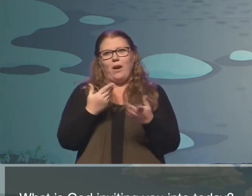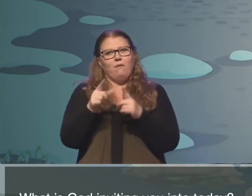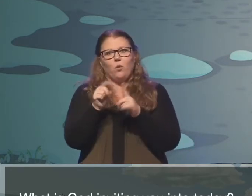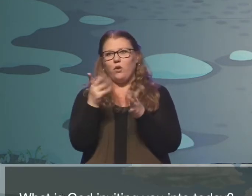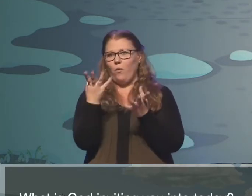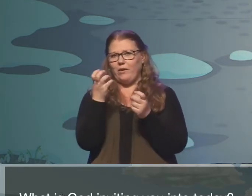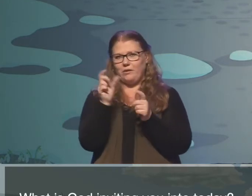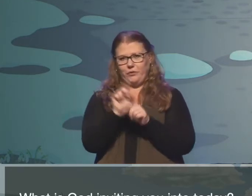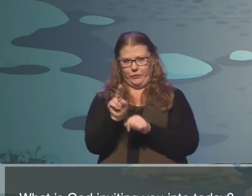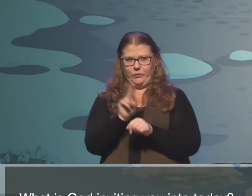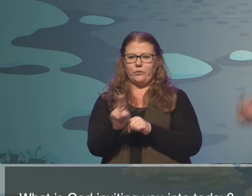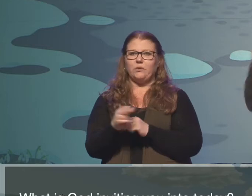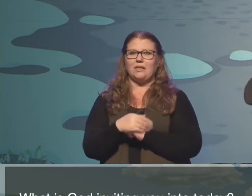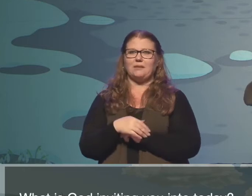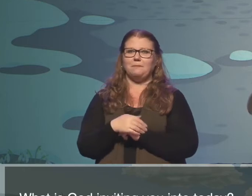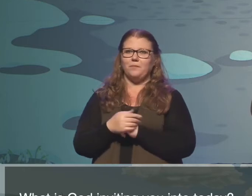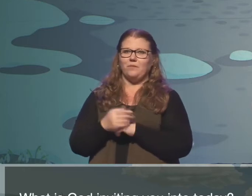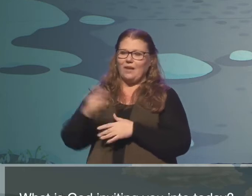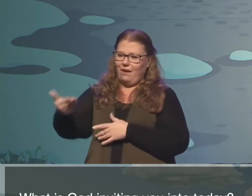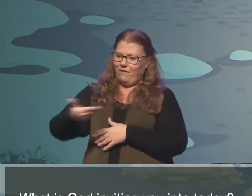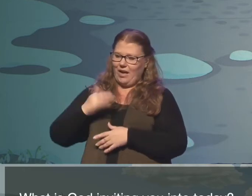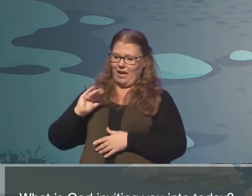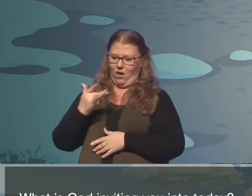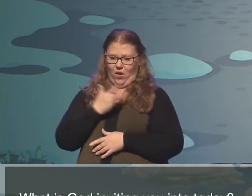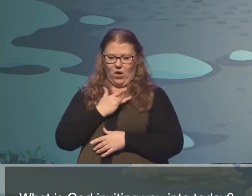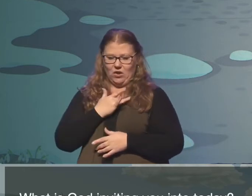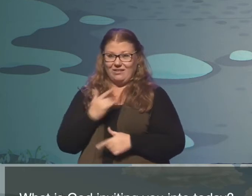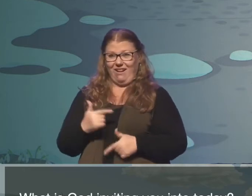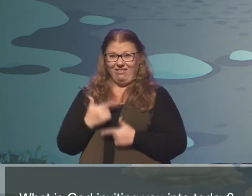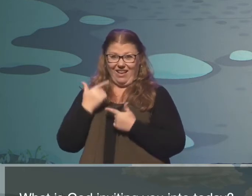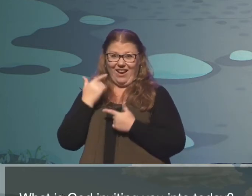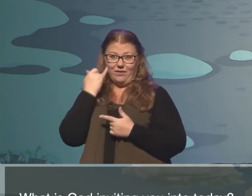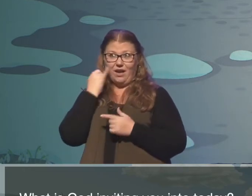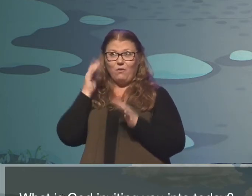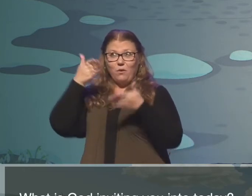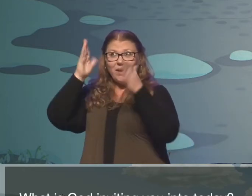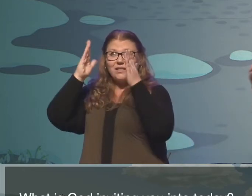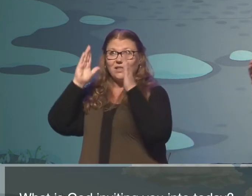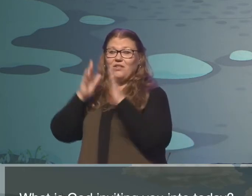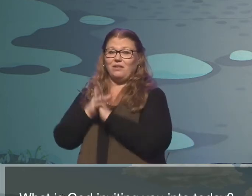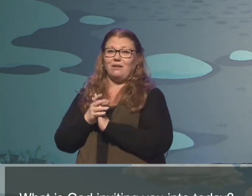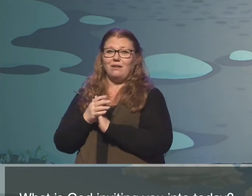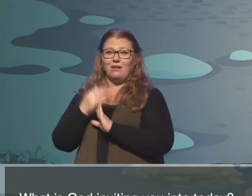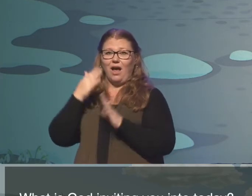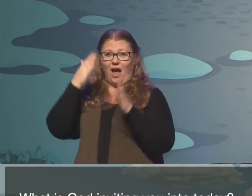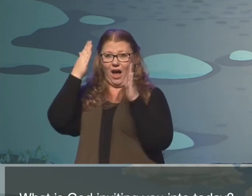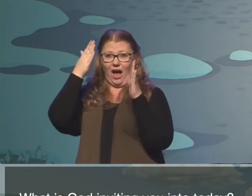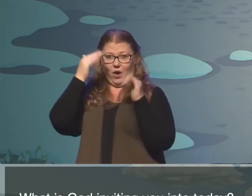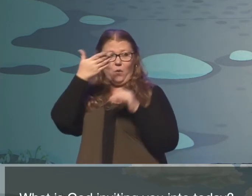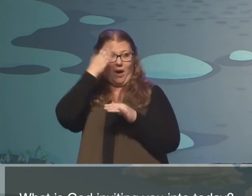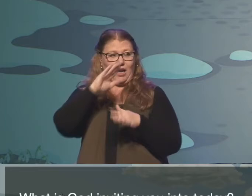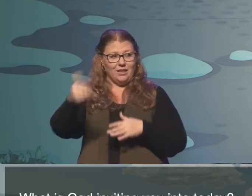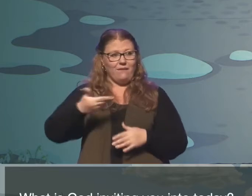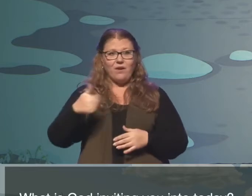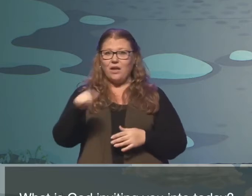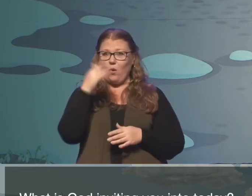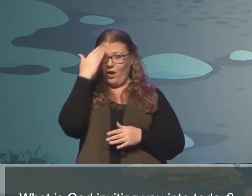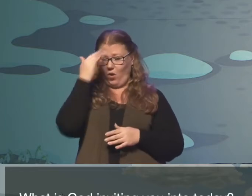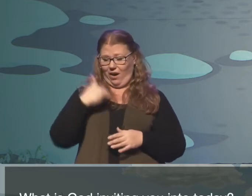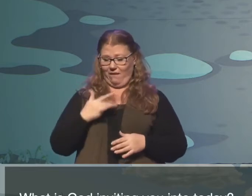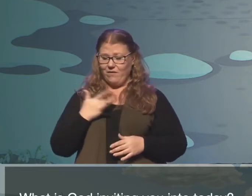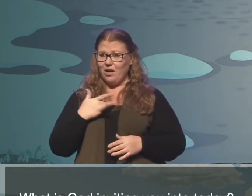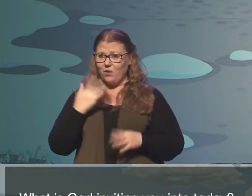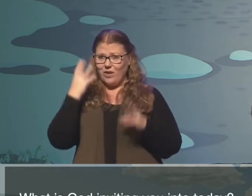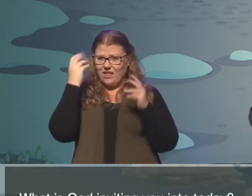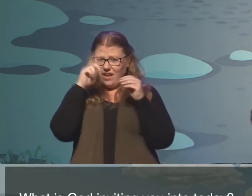use, into our hearts, our lives, if we'll just listen. I hope that God is inviting you. I know this is what I felt as I was thinking